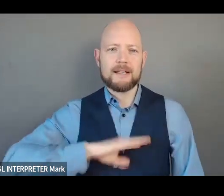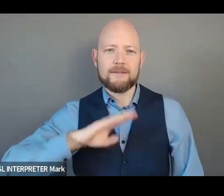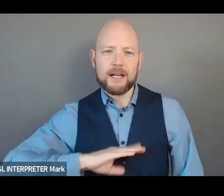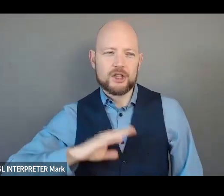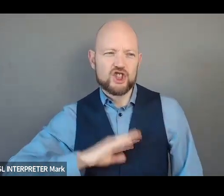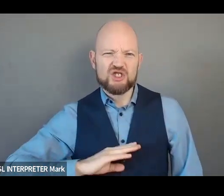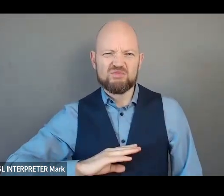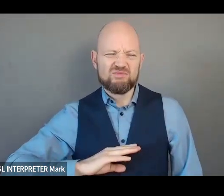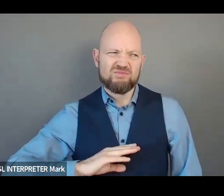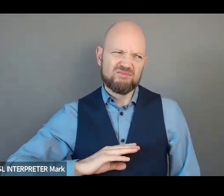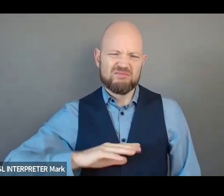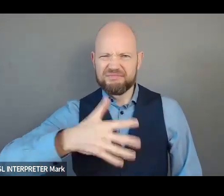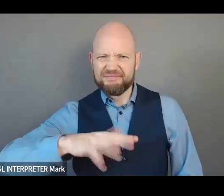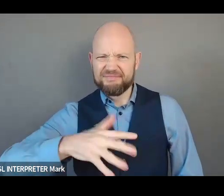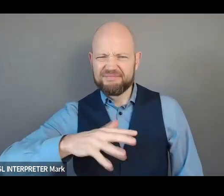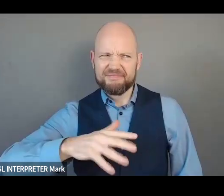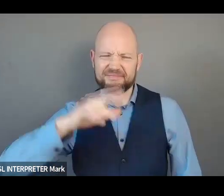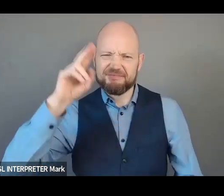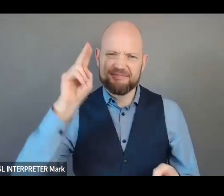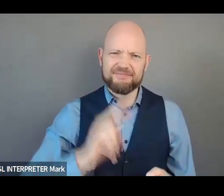for a range of groups, people disabled, deaf,